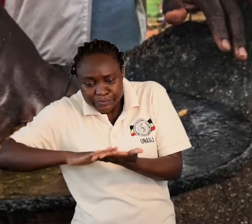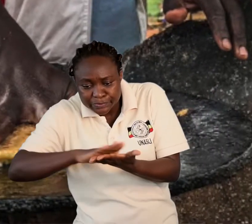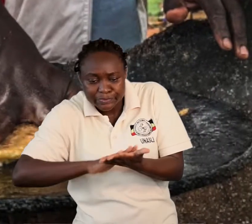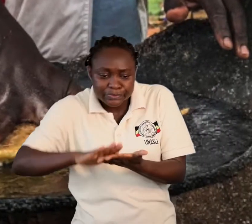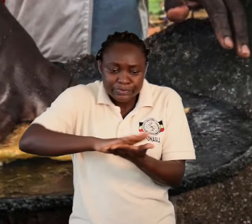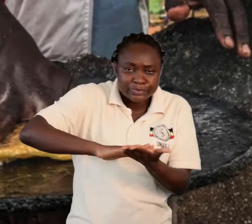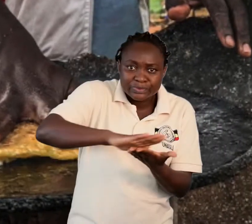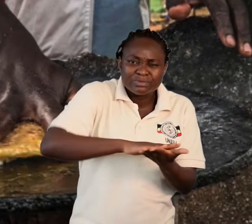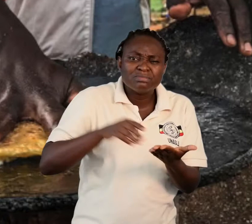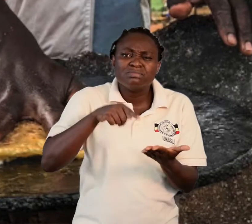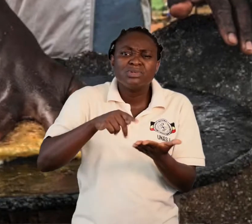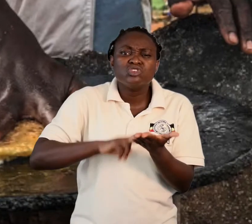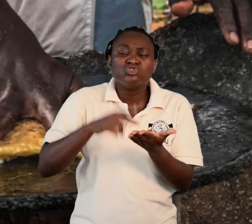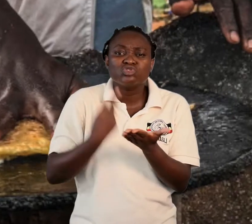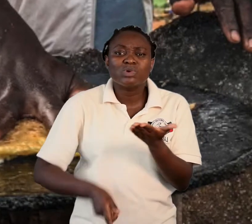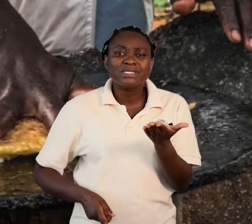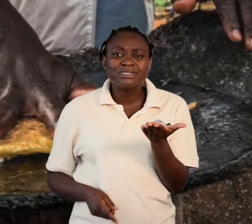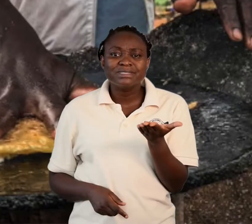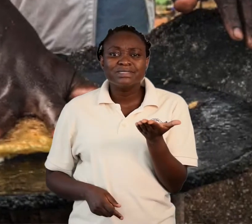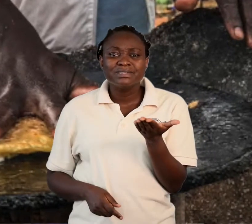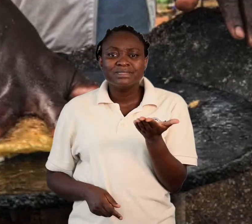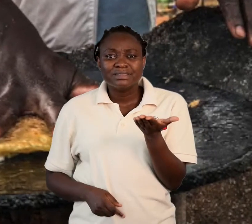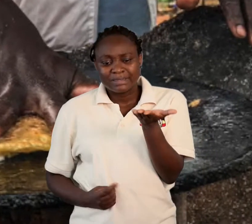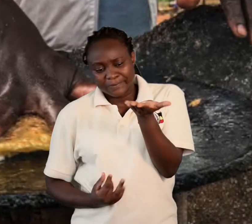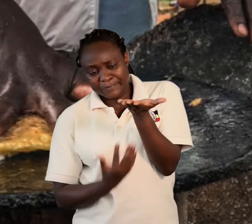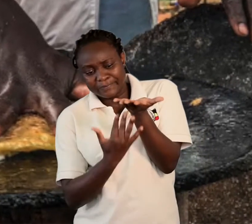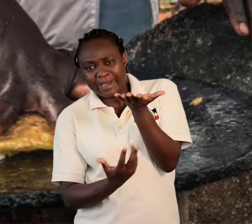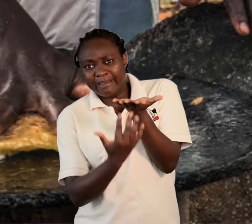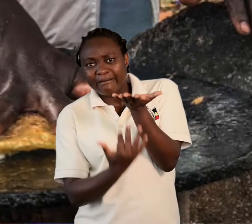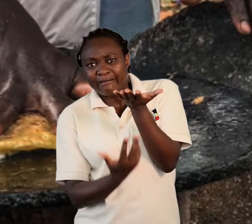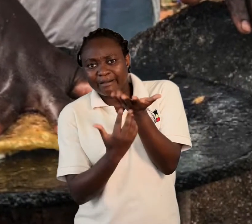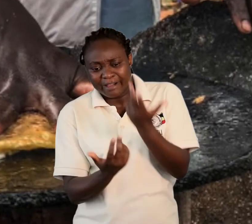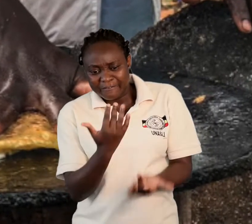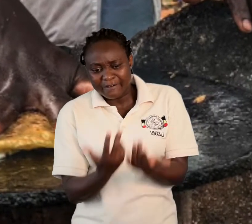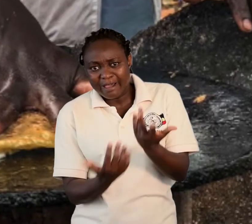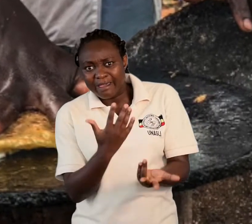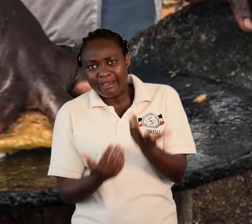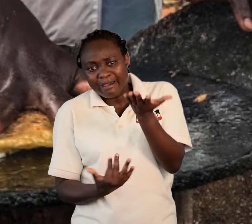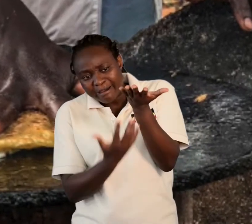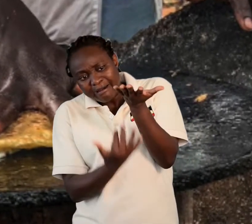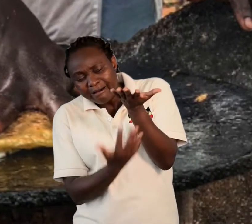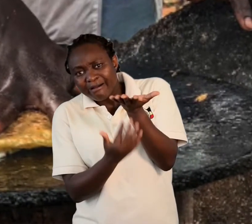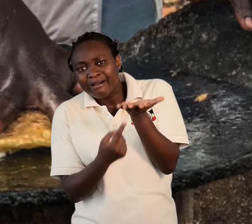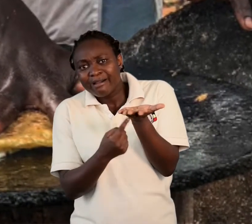What do they use? Part of it is heat. We heat.